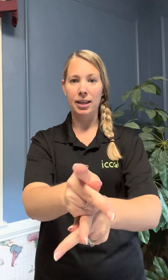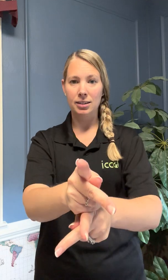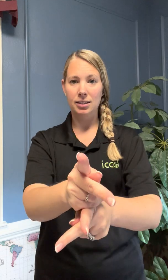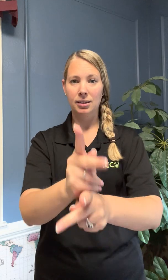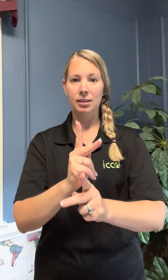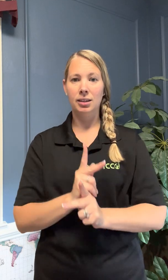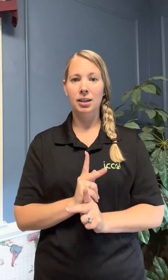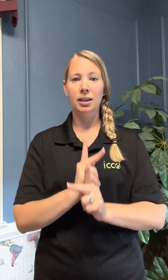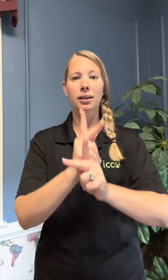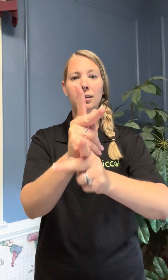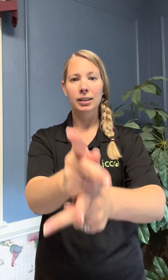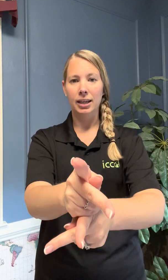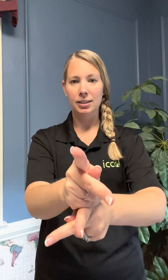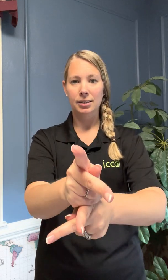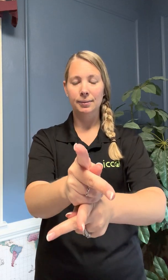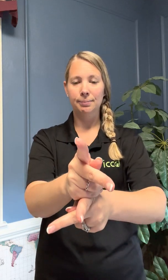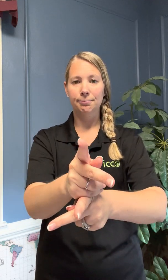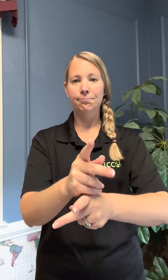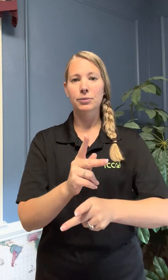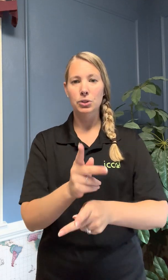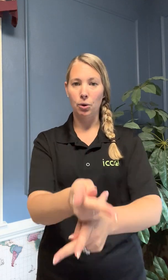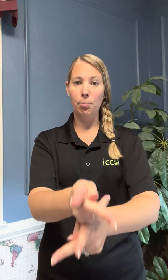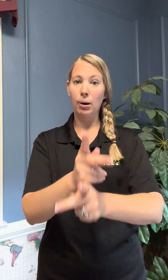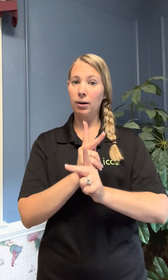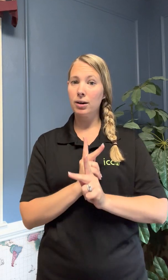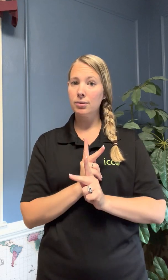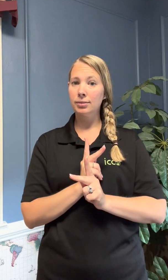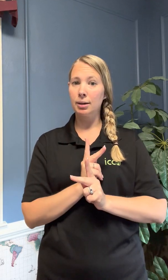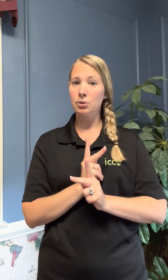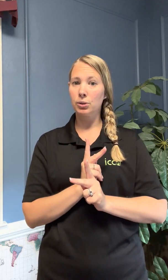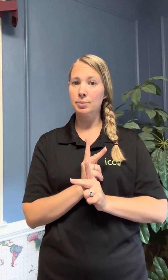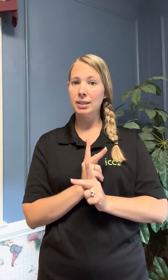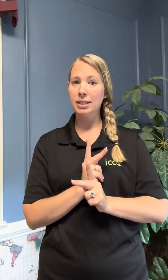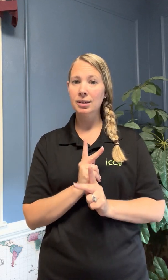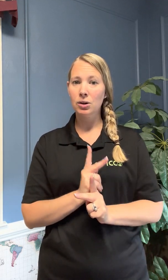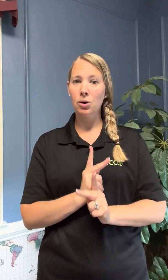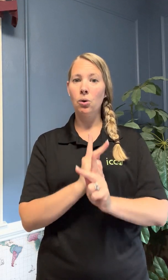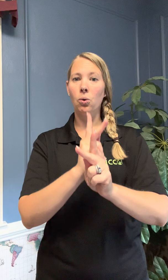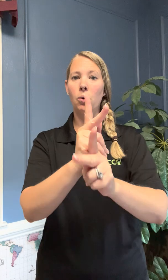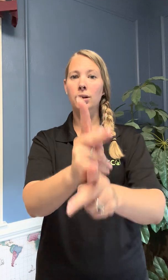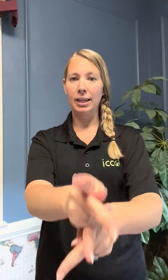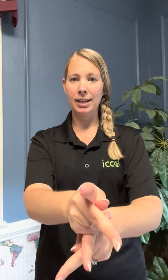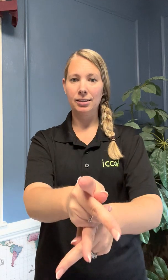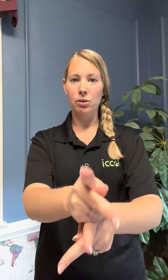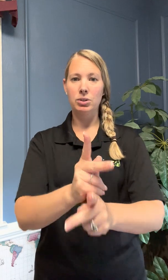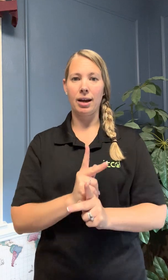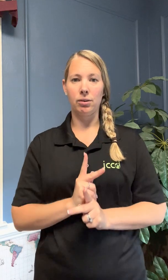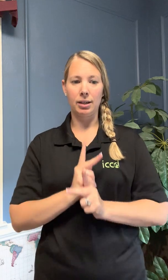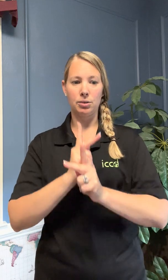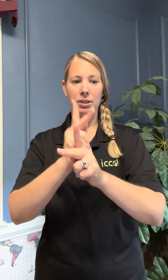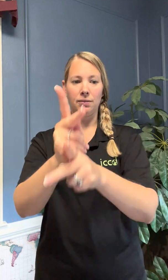lend, lend. So borrow comes towards me, or lend goes out as we give it